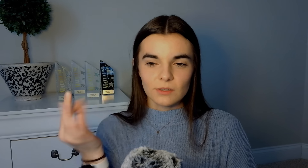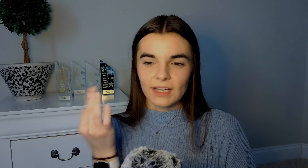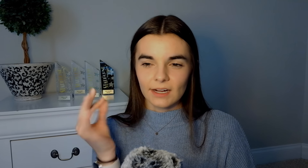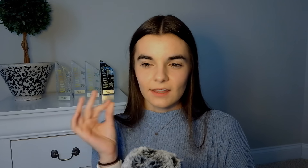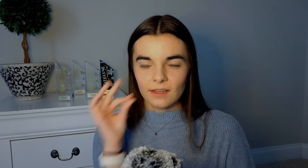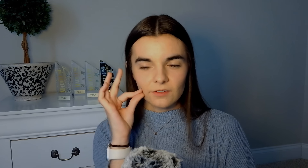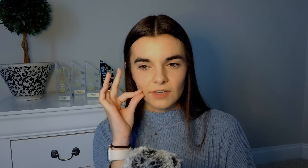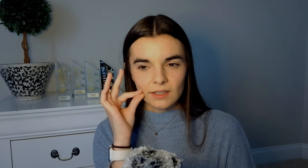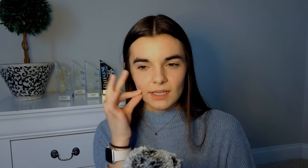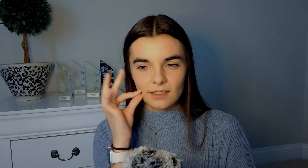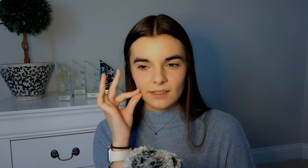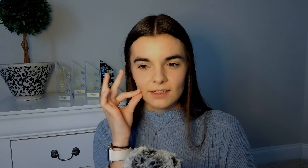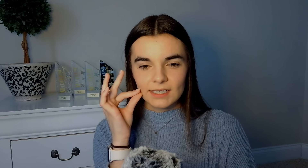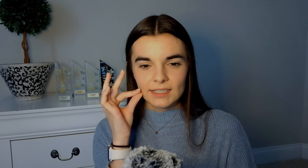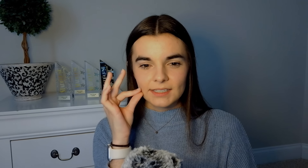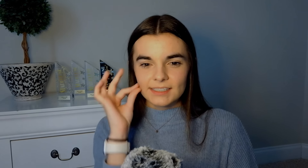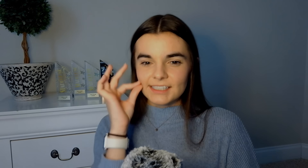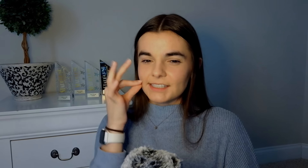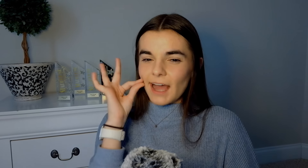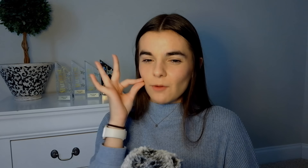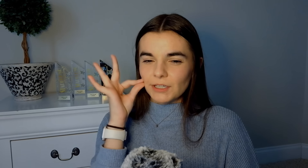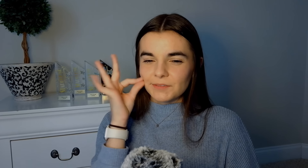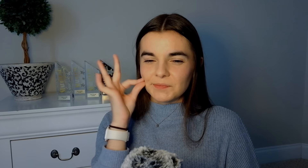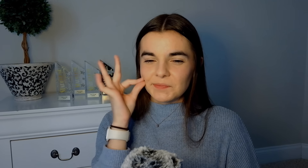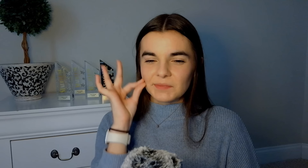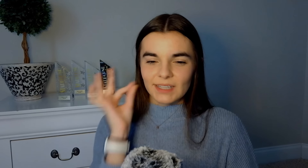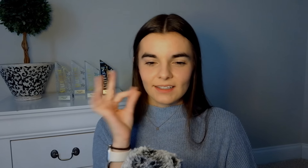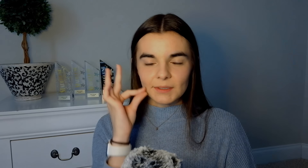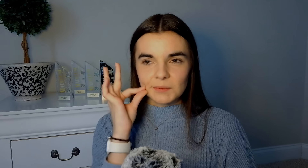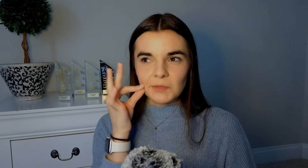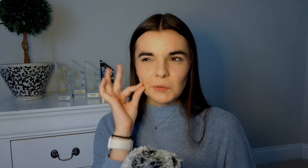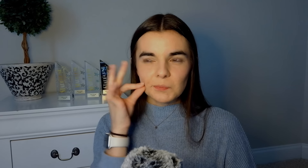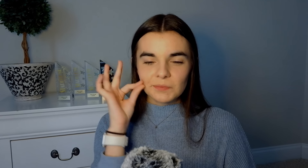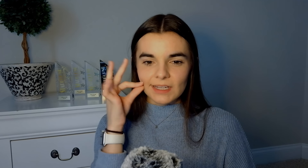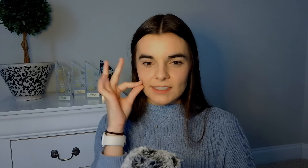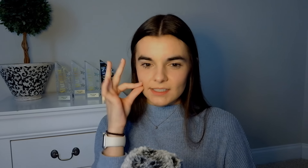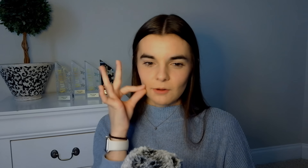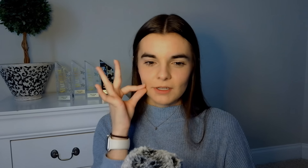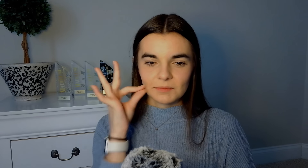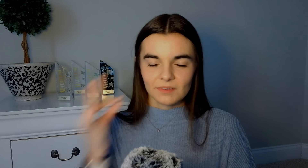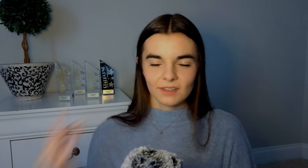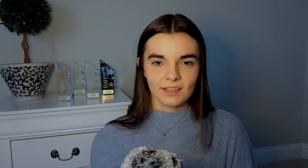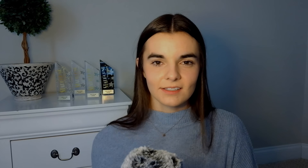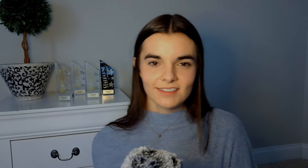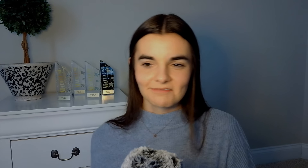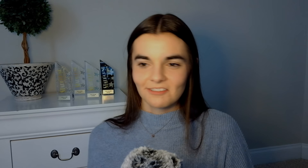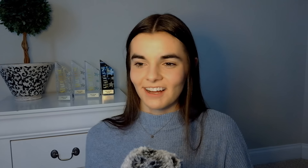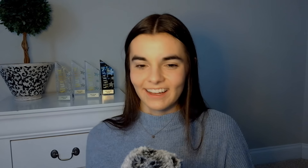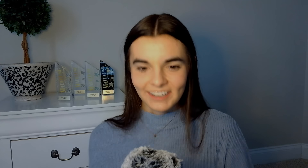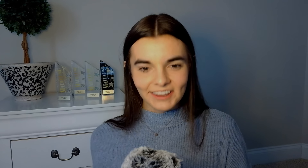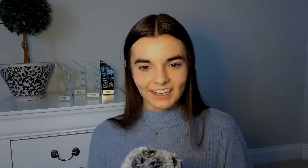kind of think of it like sour. Like, ooh, that's sour, is what I think of it